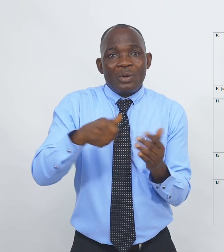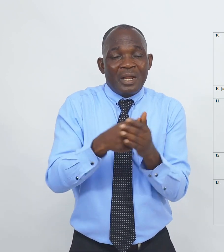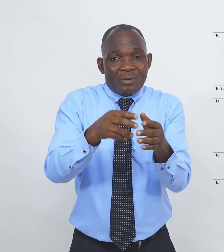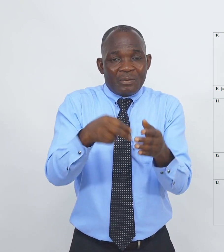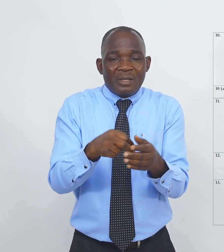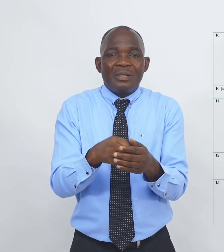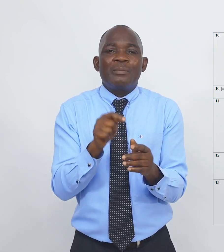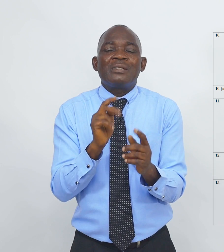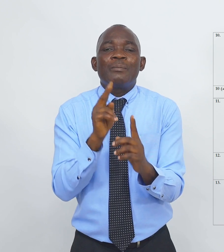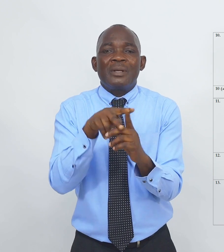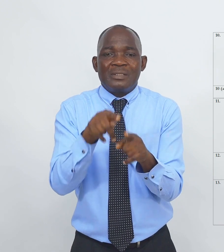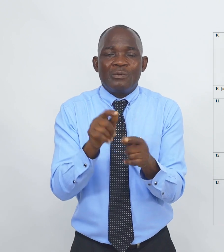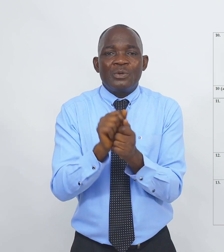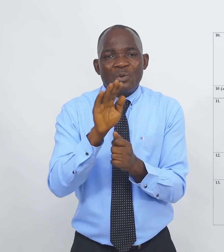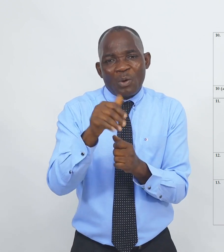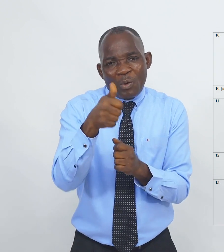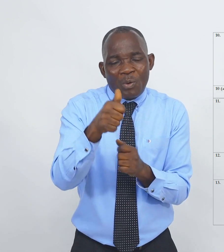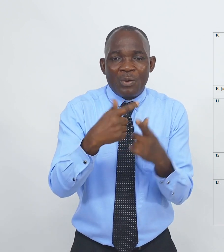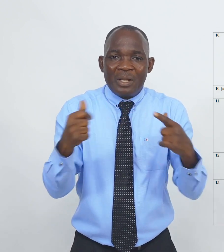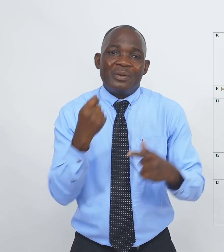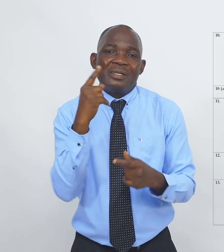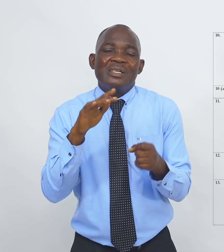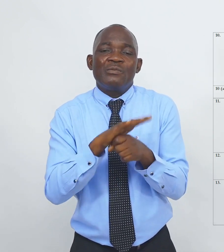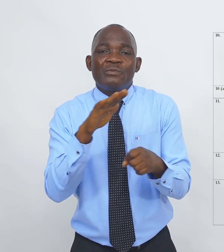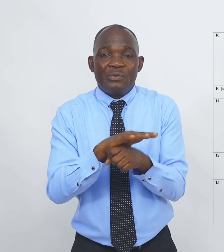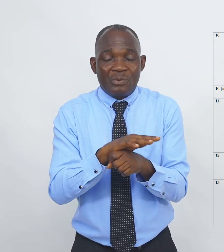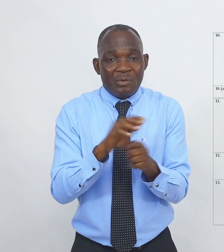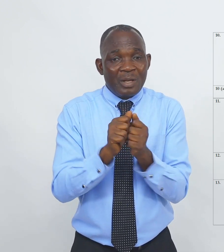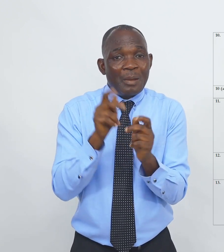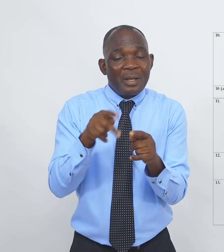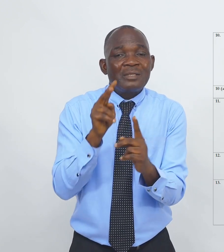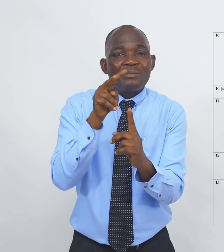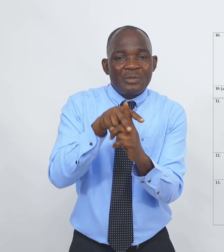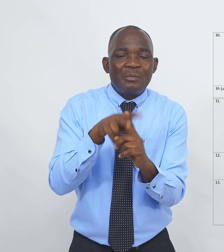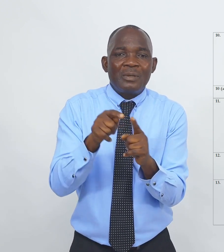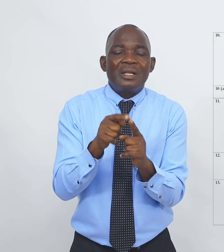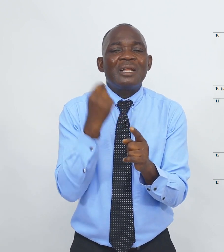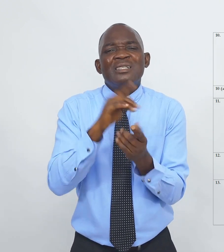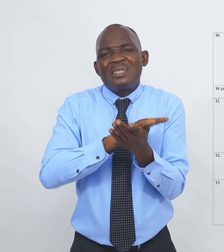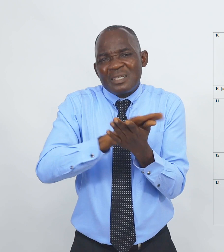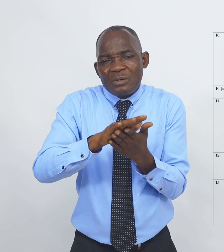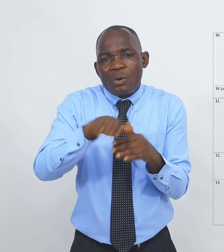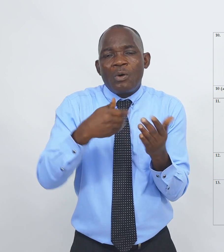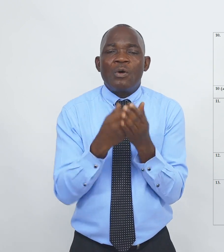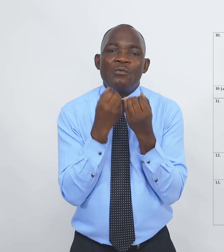was read to the applicant in the language the applicant understands, and the applicant appeared to have understood the content of the